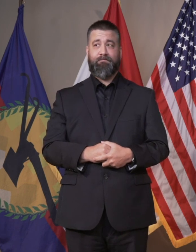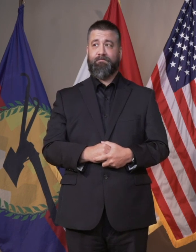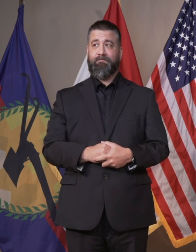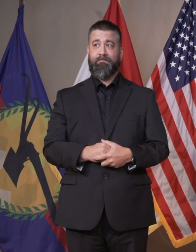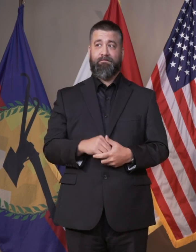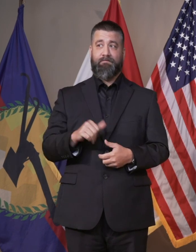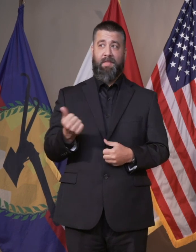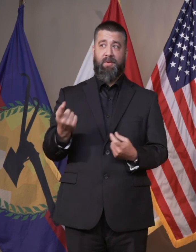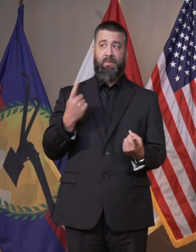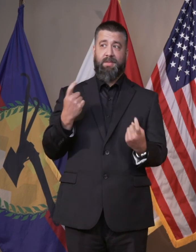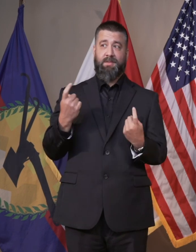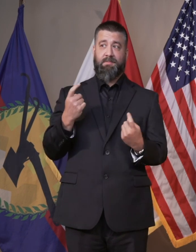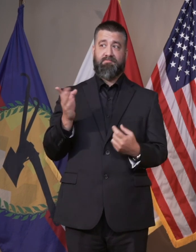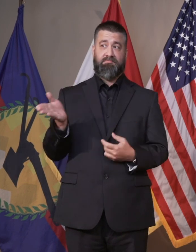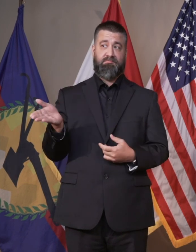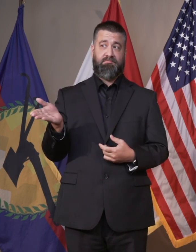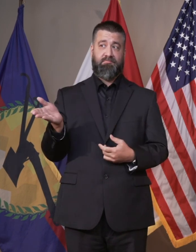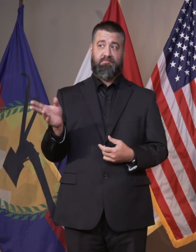Any questions? Doug?